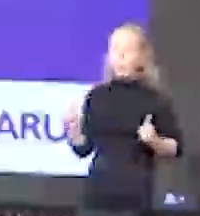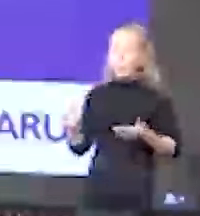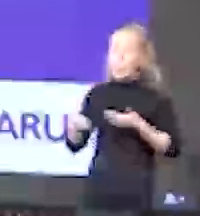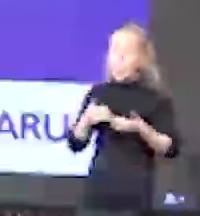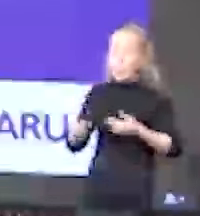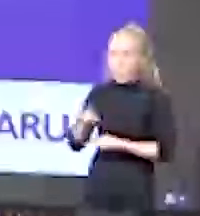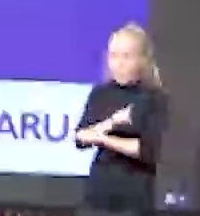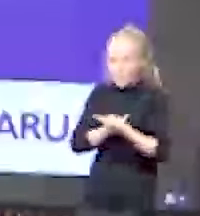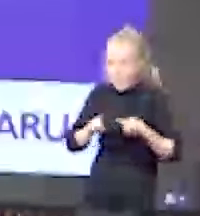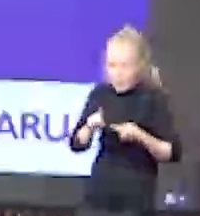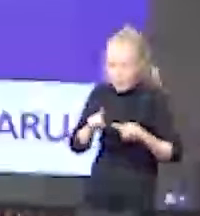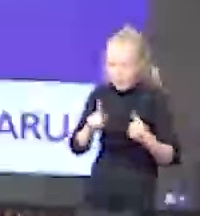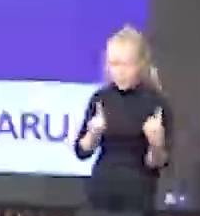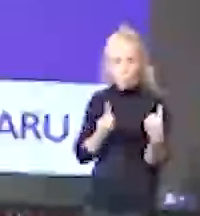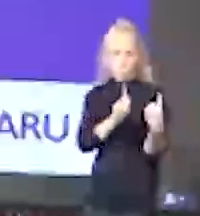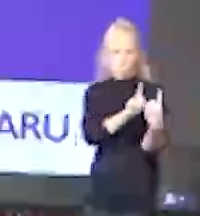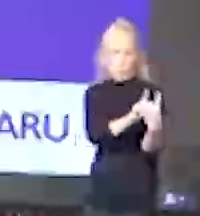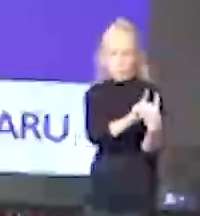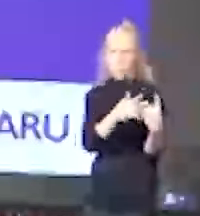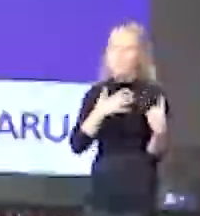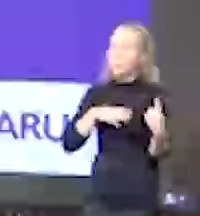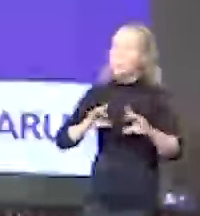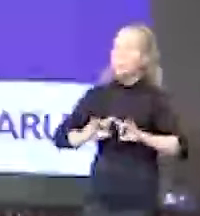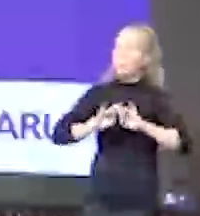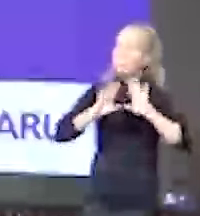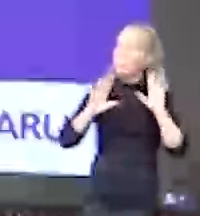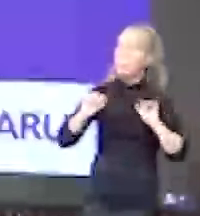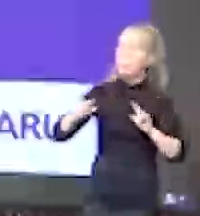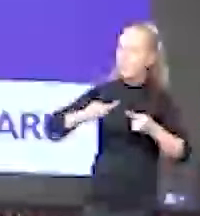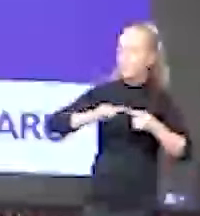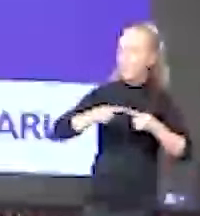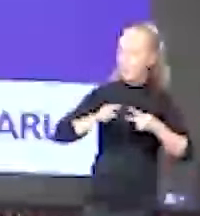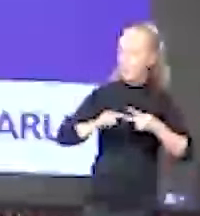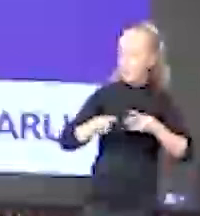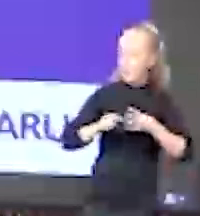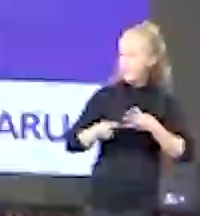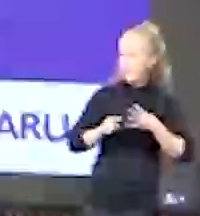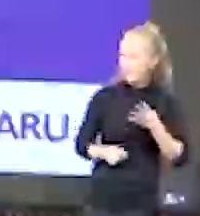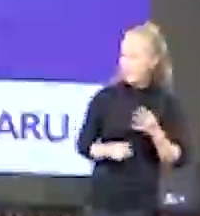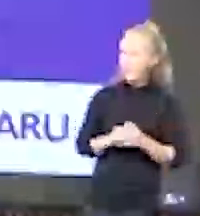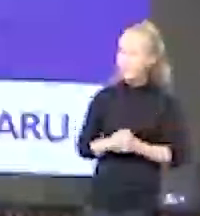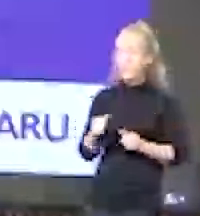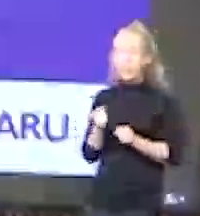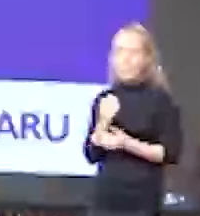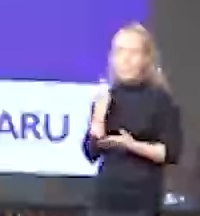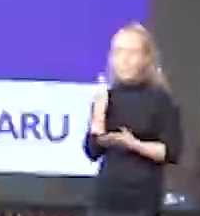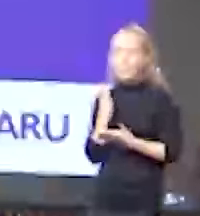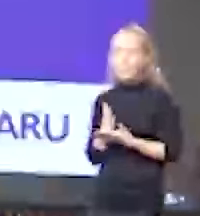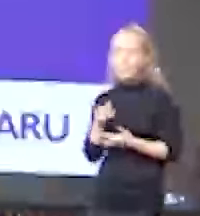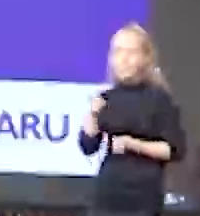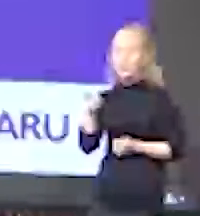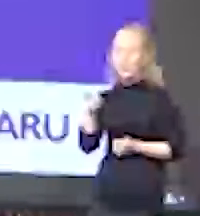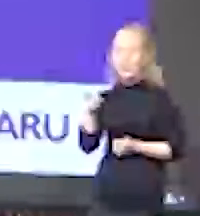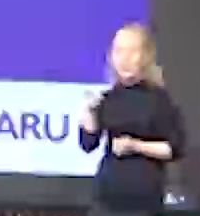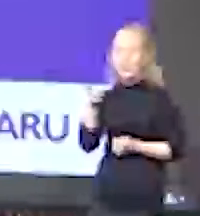you've got to be really clear about what it is that you're there for, and to make sure that you're walking out the door having